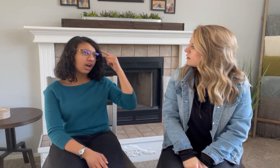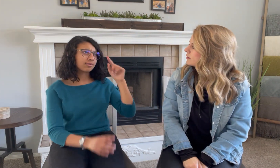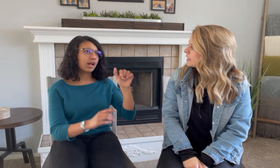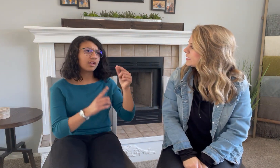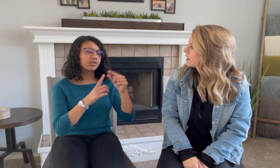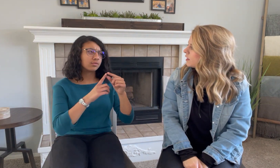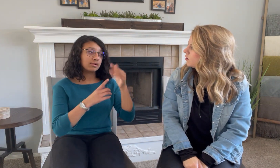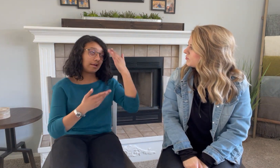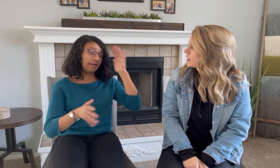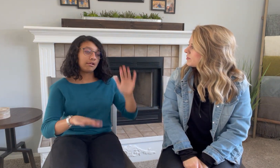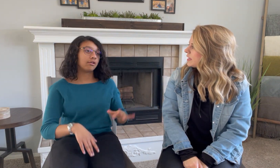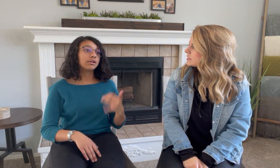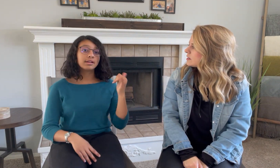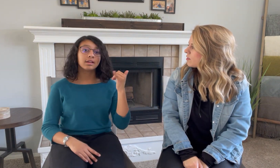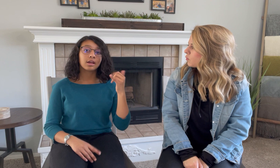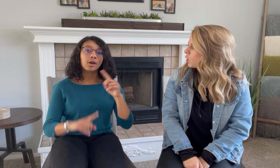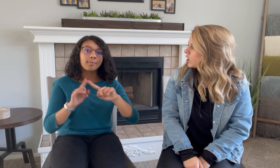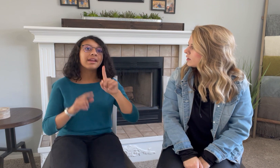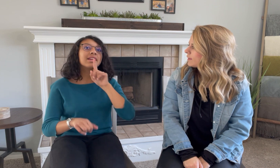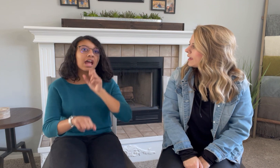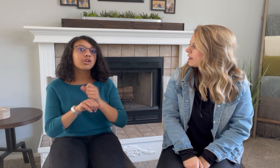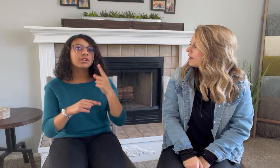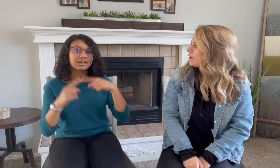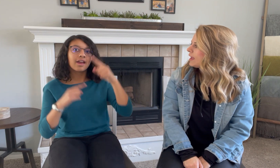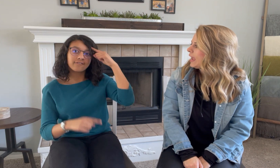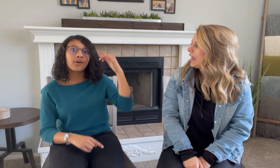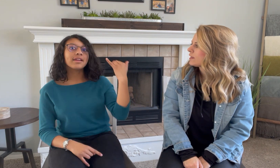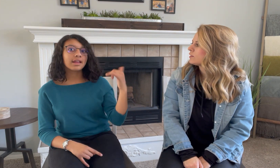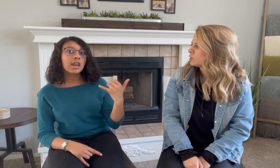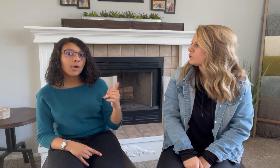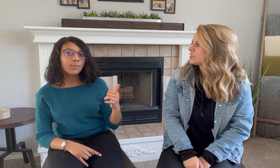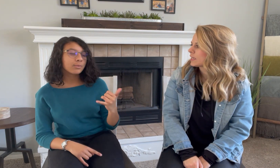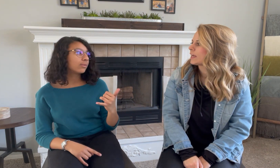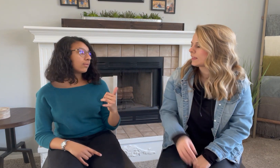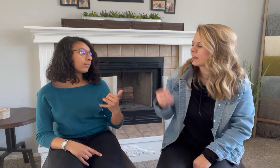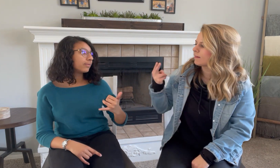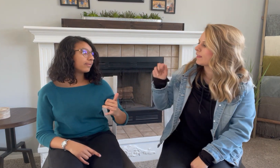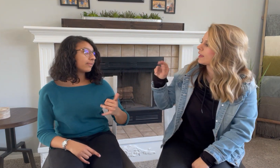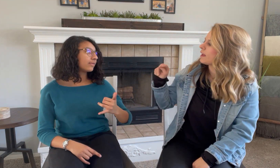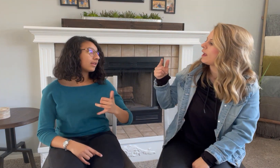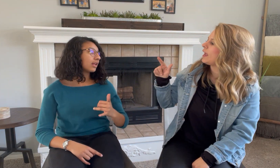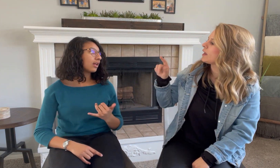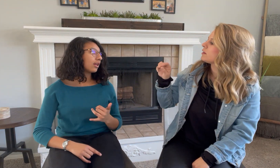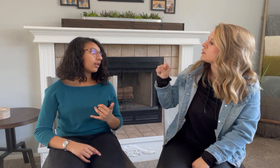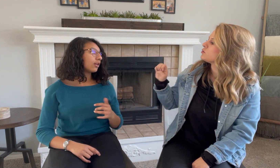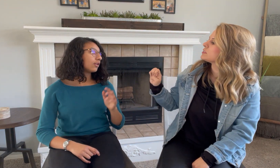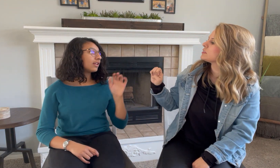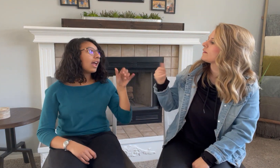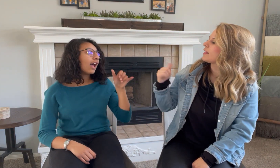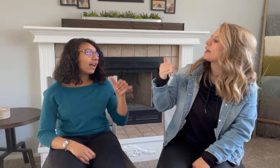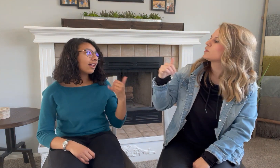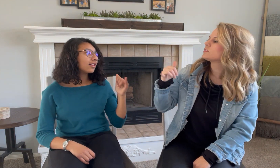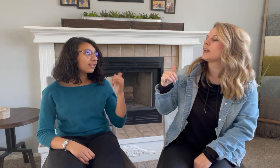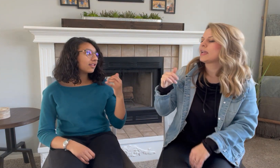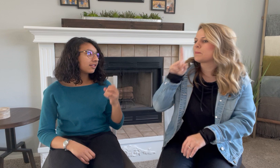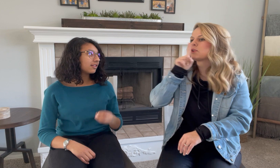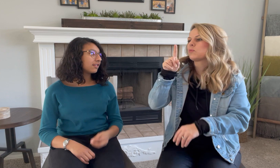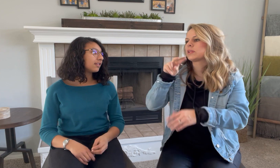Like yellow, they think it's another word, like hang loose. I think like hang loose. Yeah, but it really